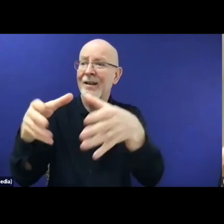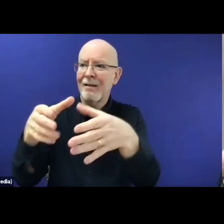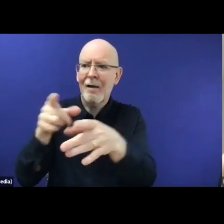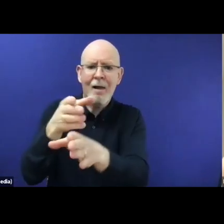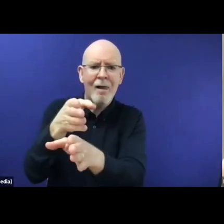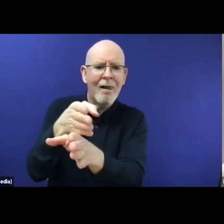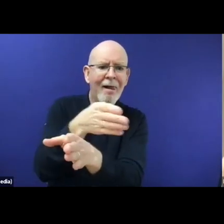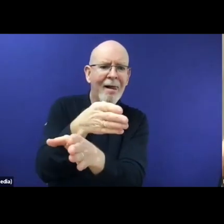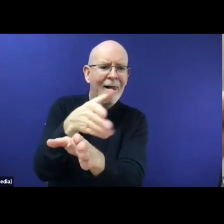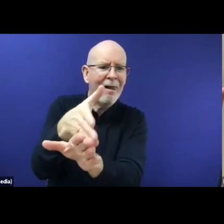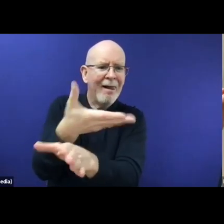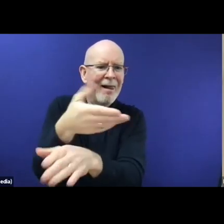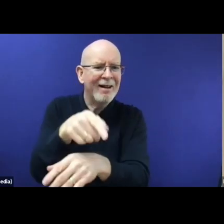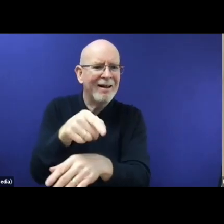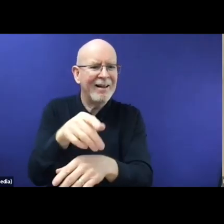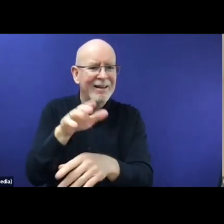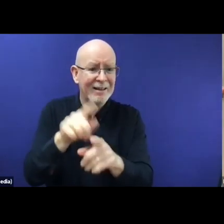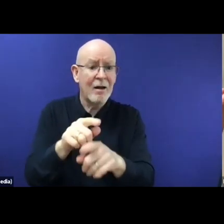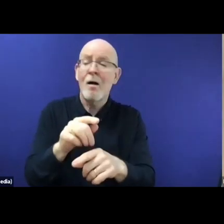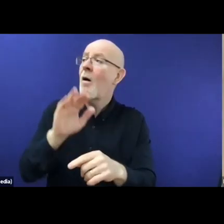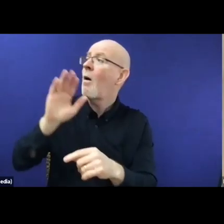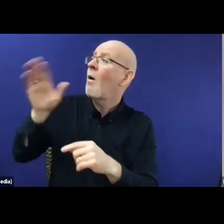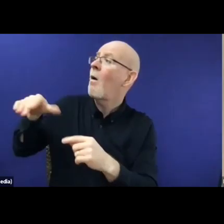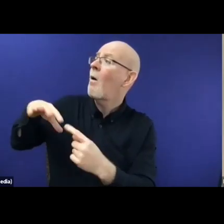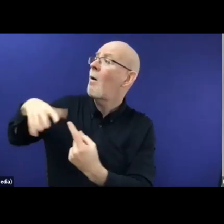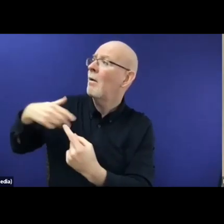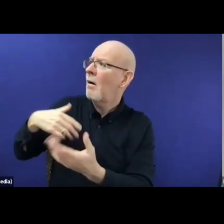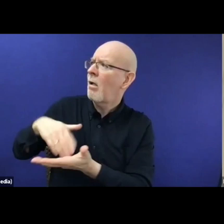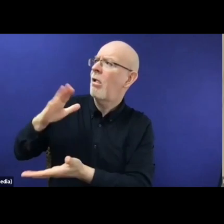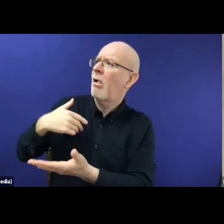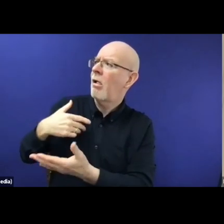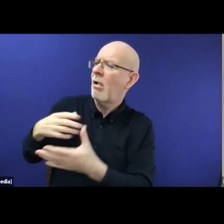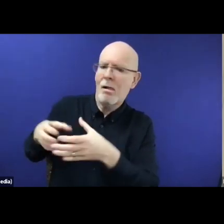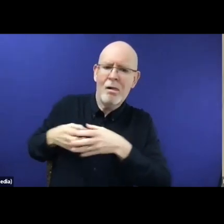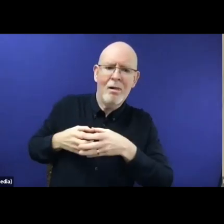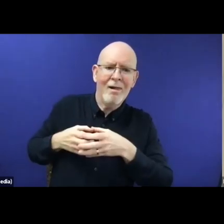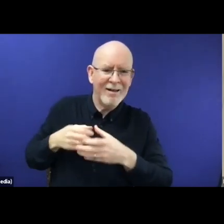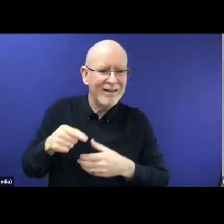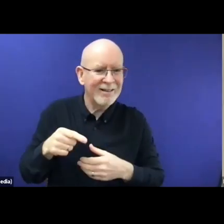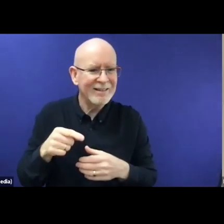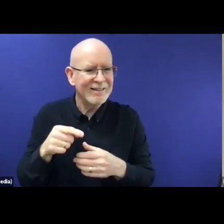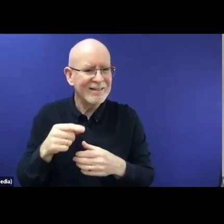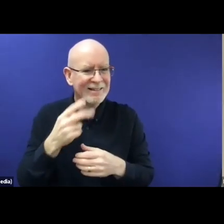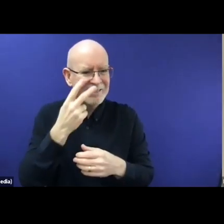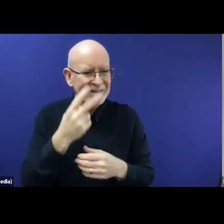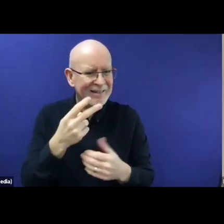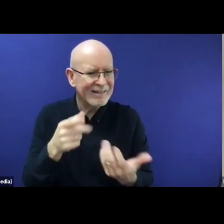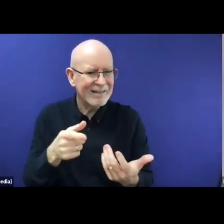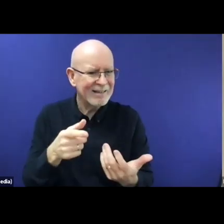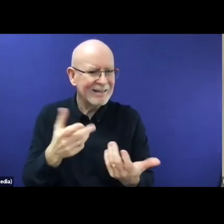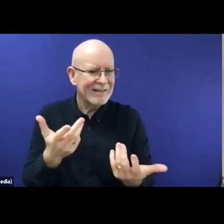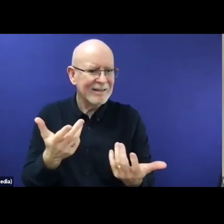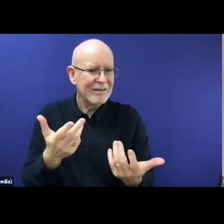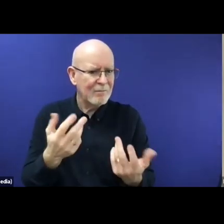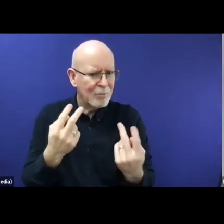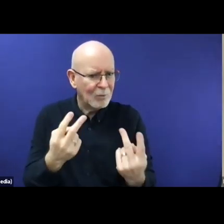sorry, that makes the link between development and humanitarian interventions. And it